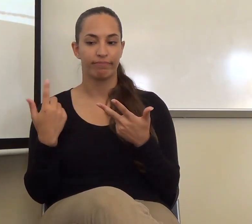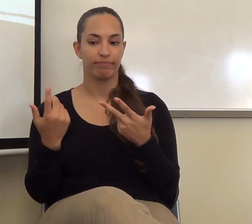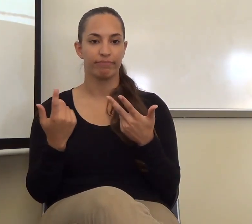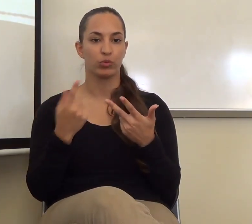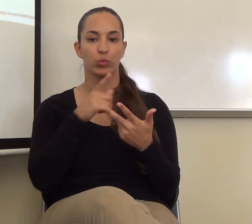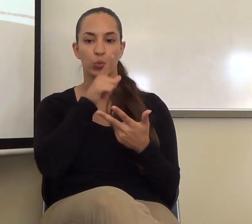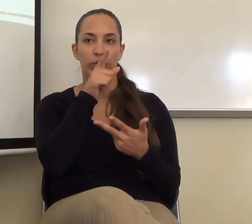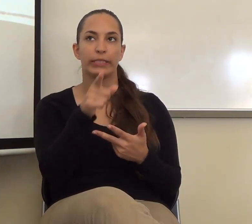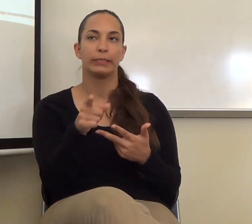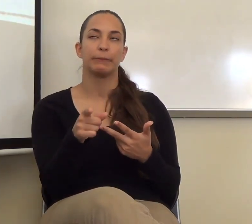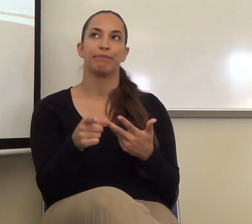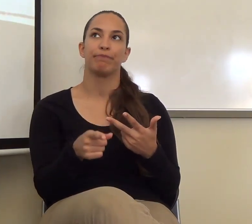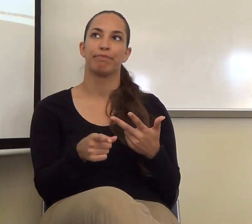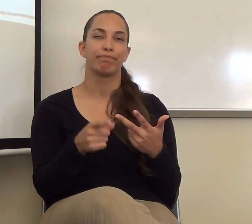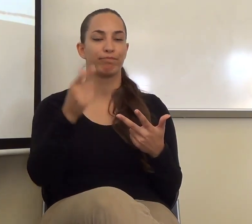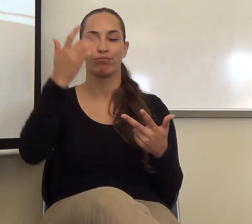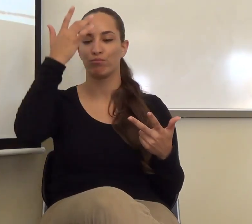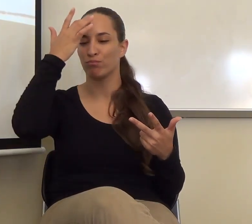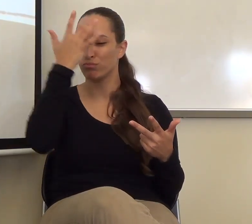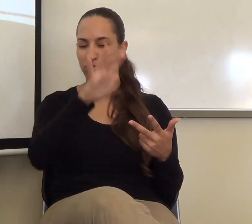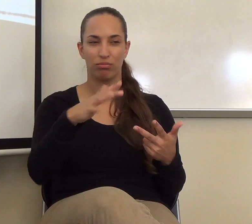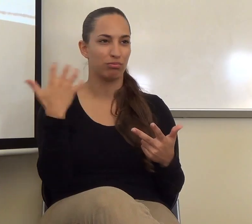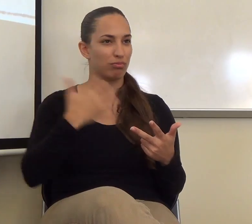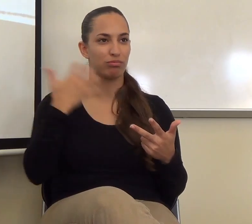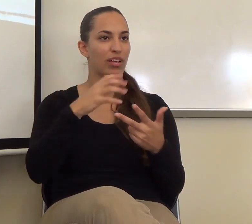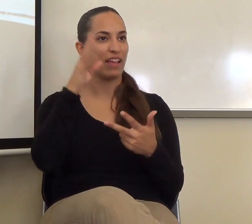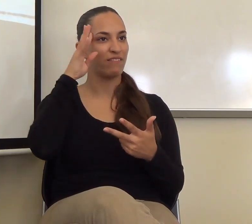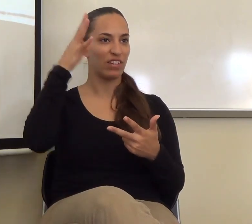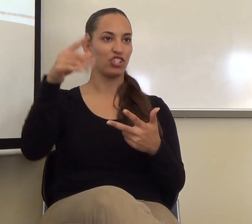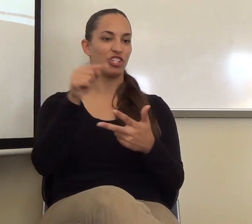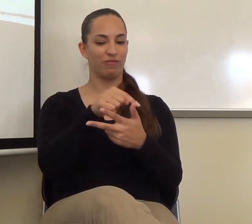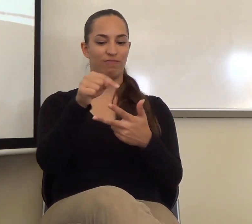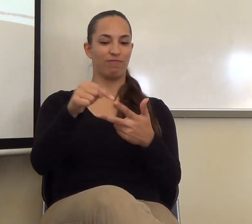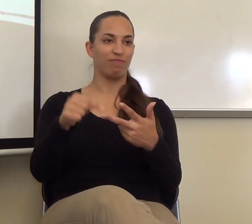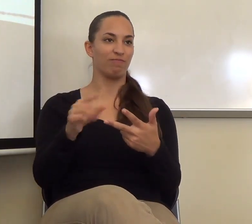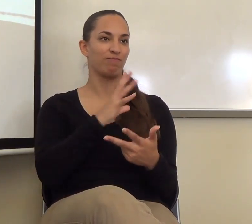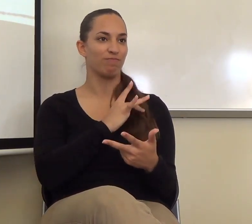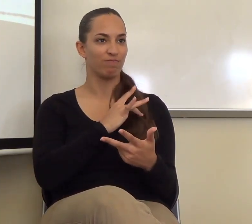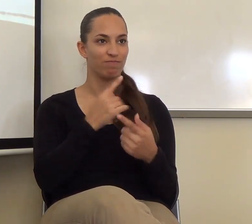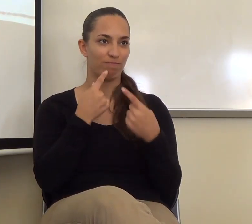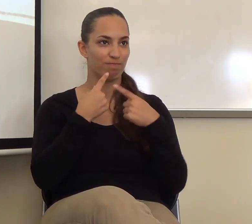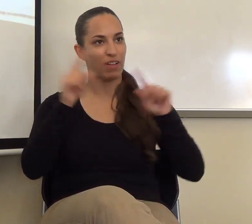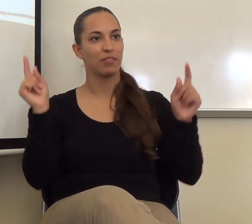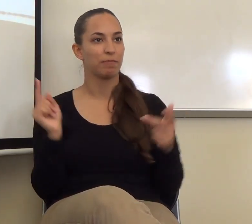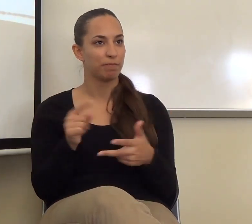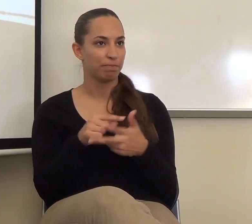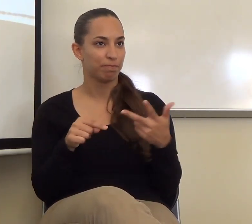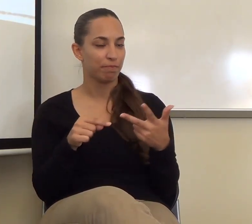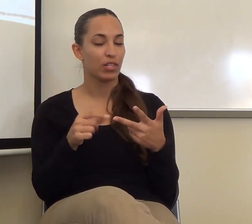really brilliant inventions, okay? So I'm going to write down here